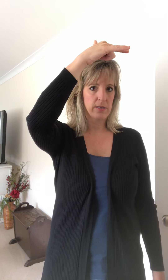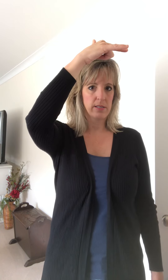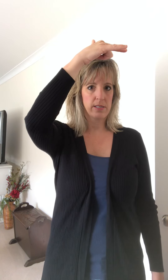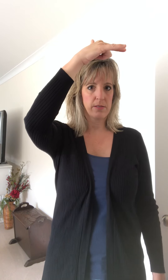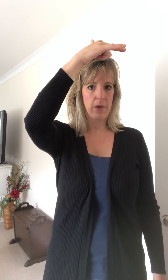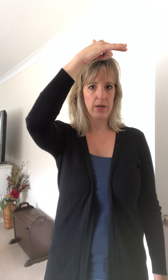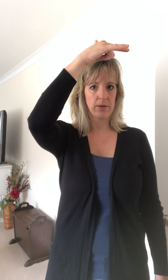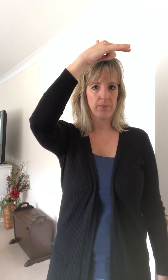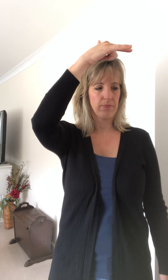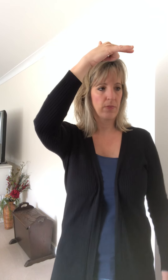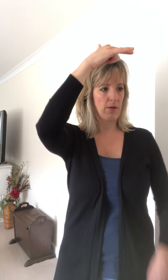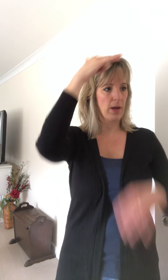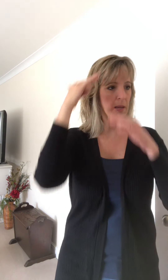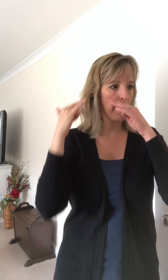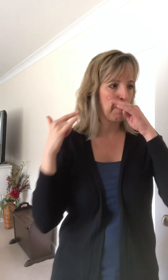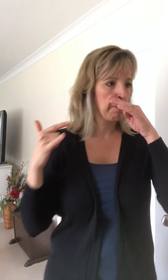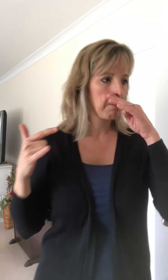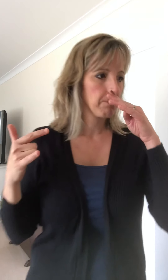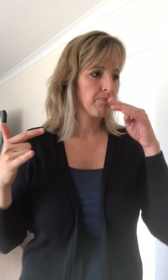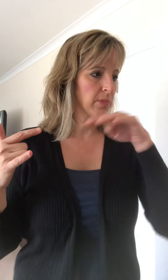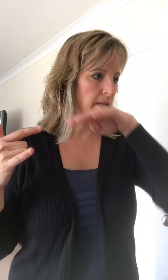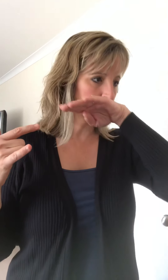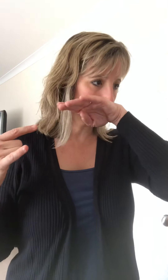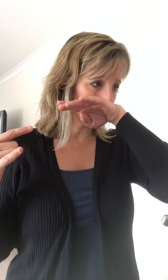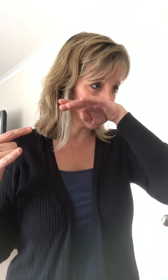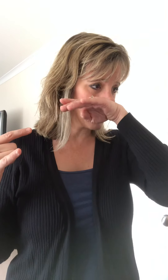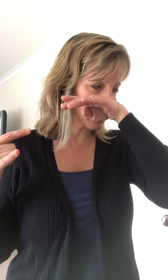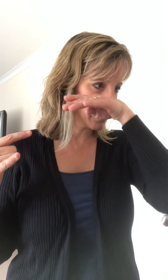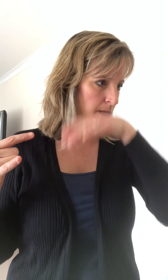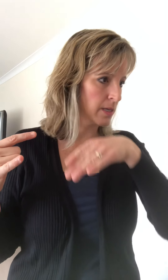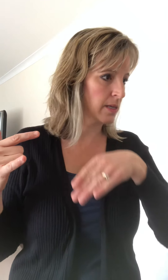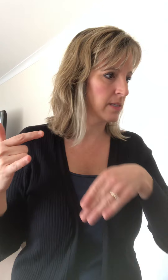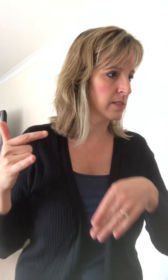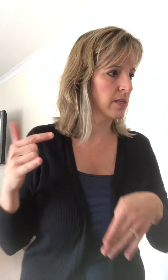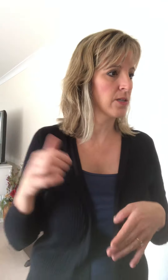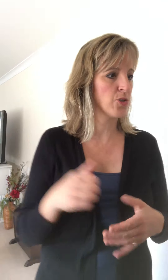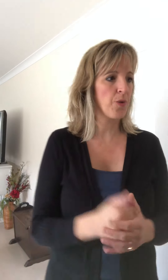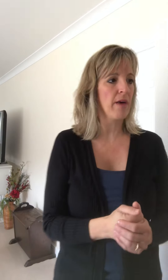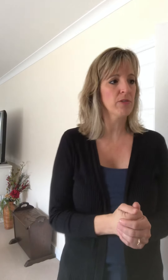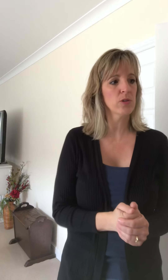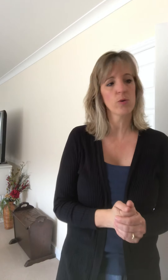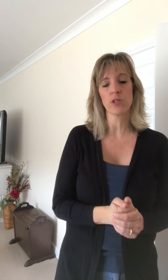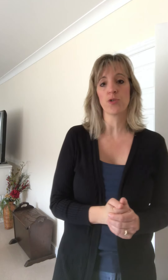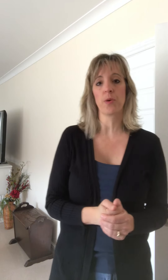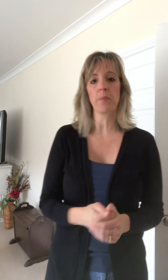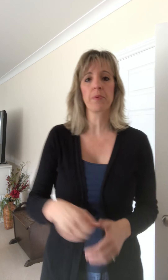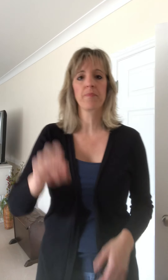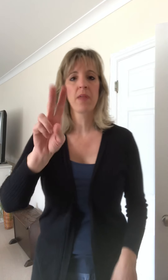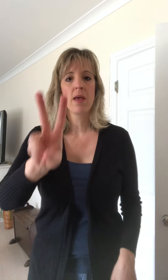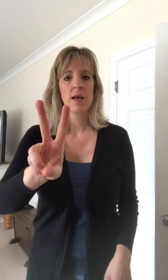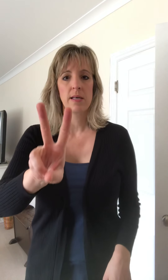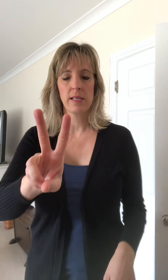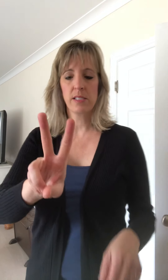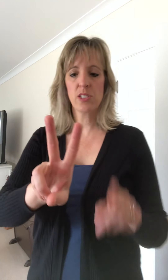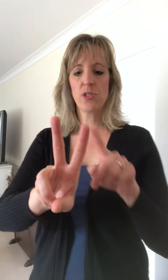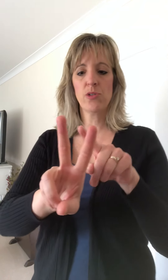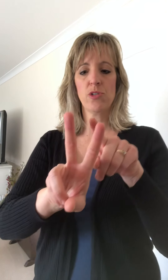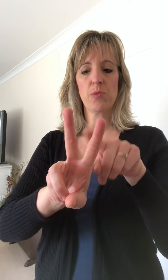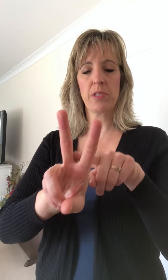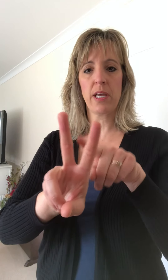It doesn't matter, all right? The next one is travel or trip. This is, you just pretend